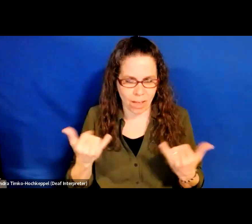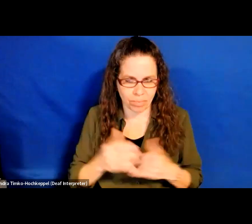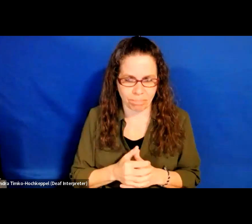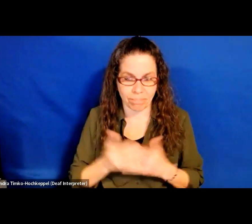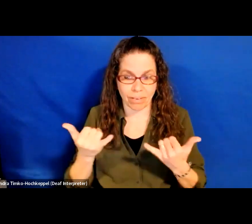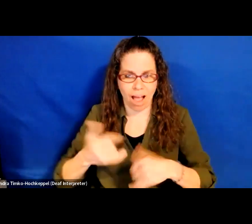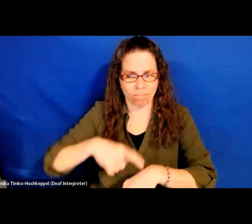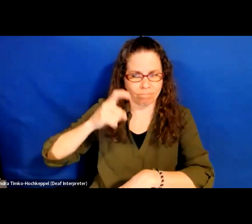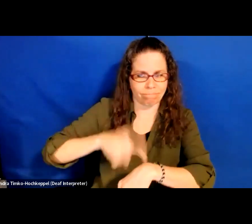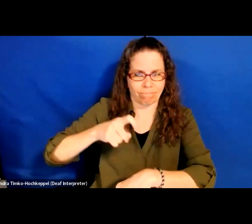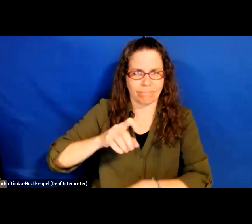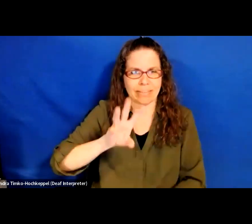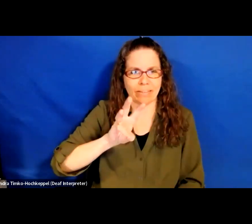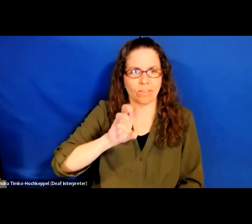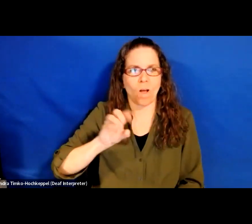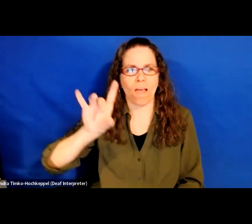I'd like